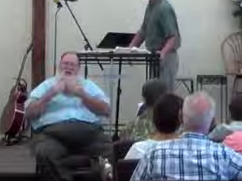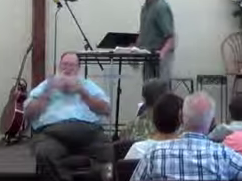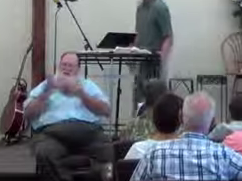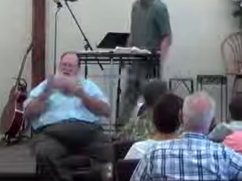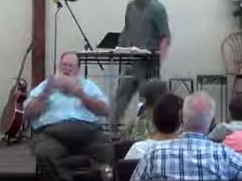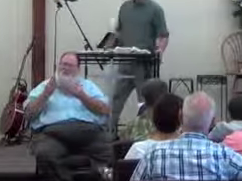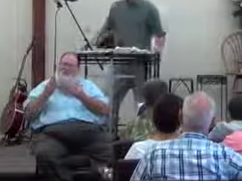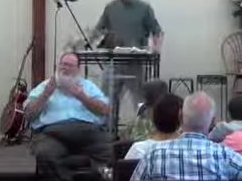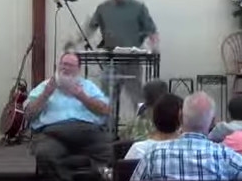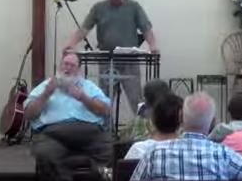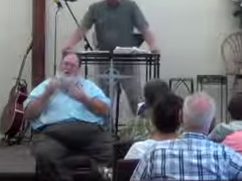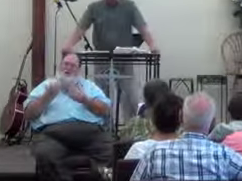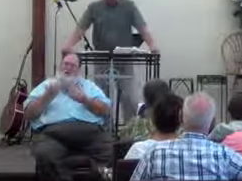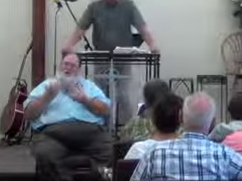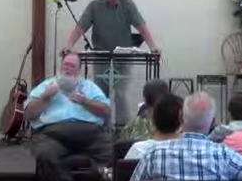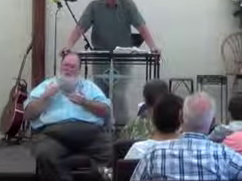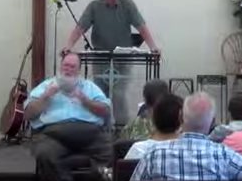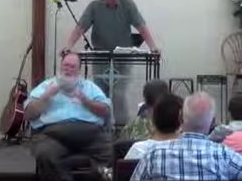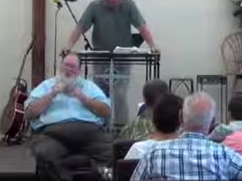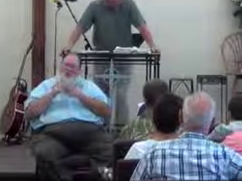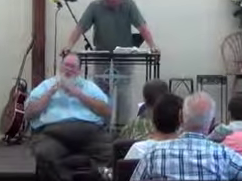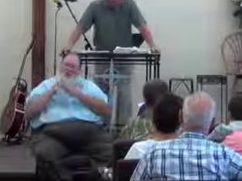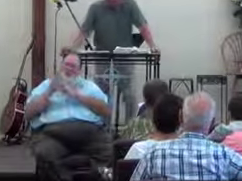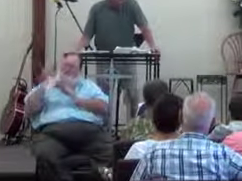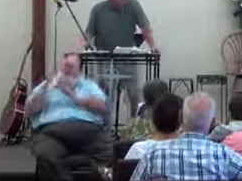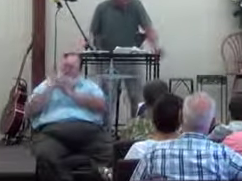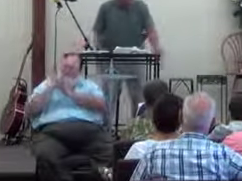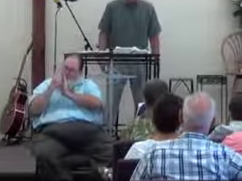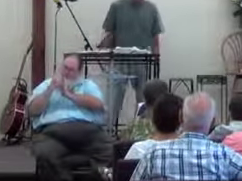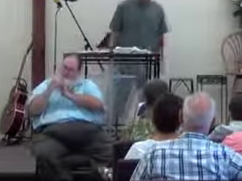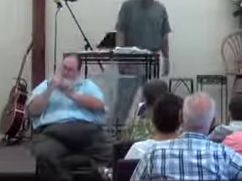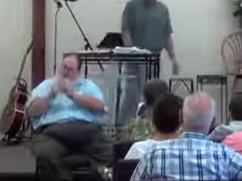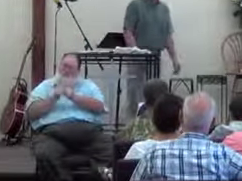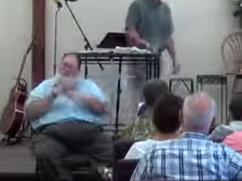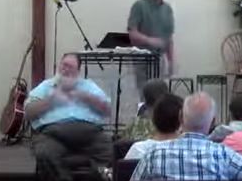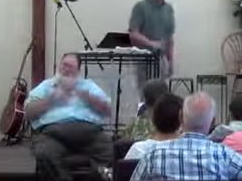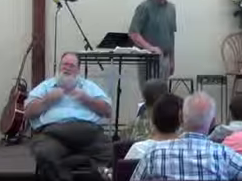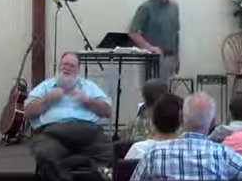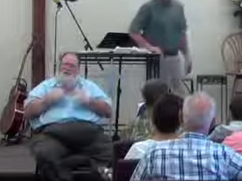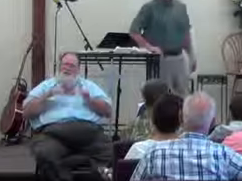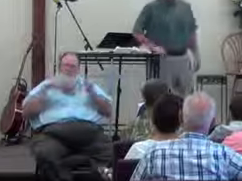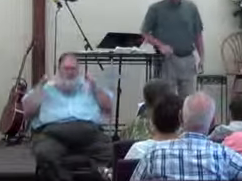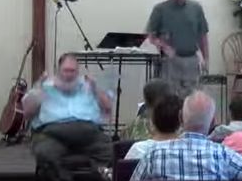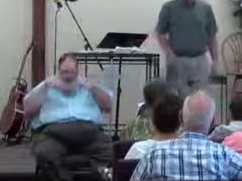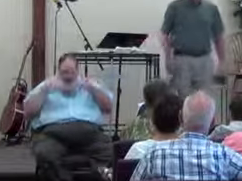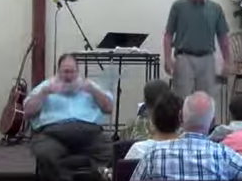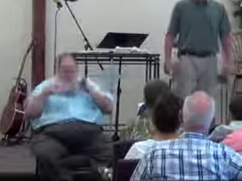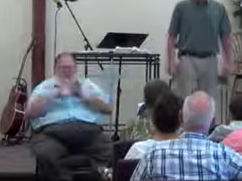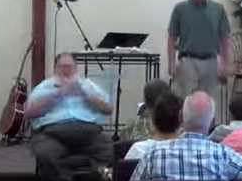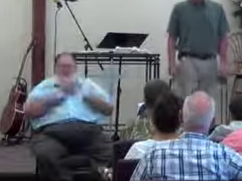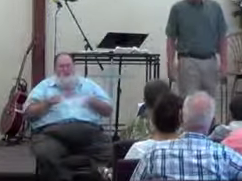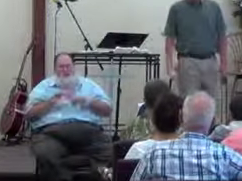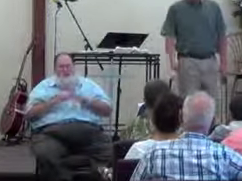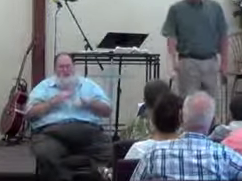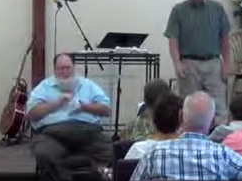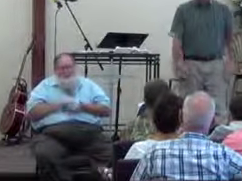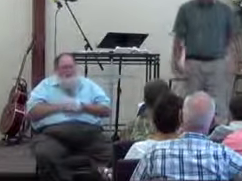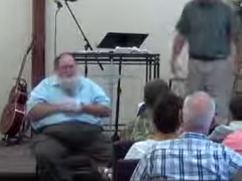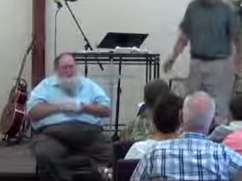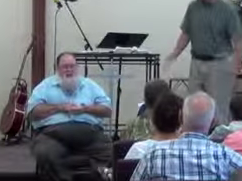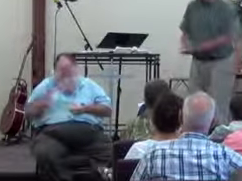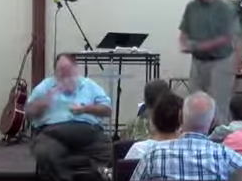into his presence with gladness. We focus on the negative things all the time. Man came home one day from work